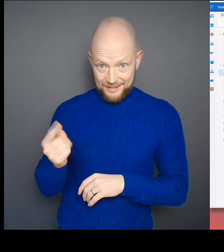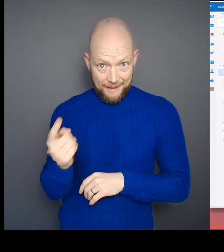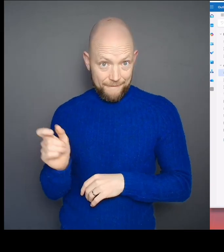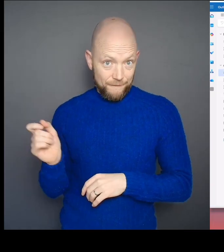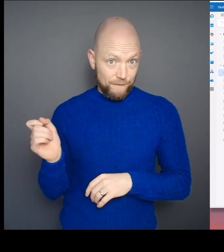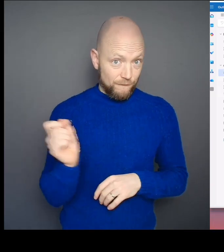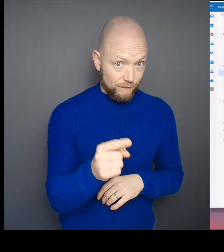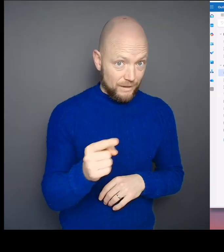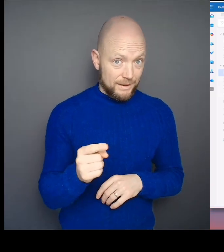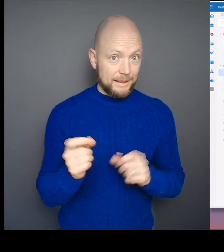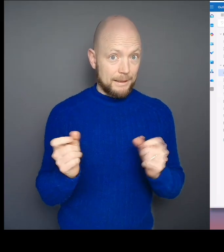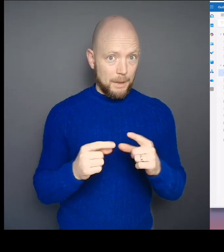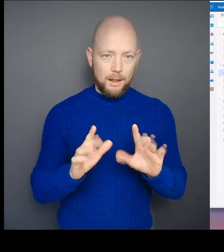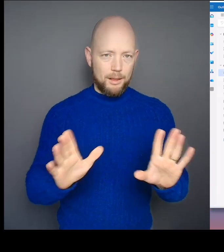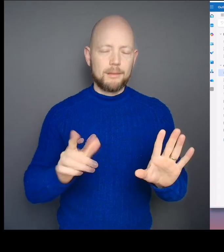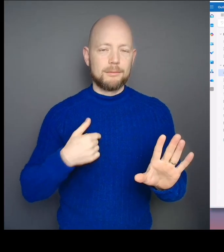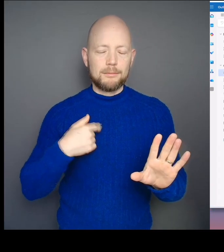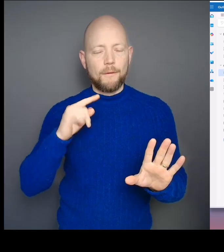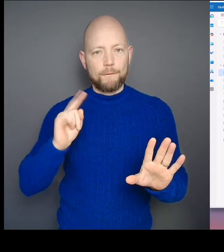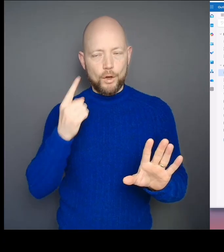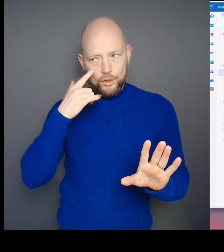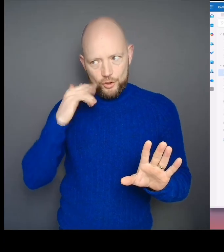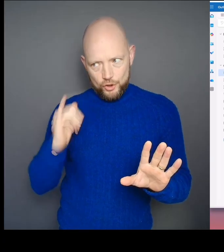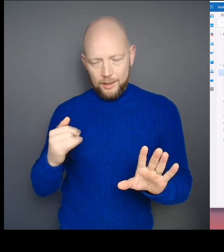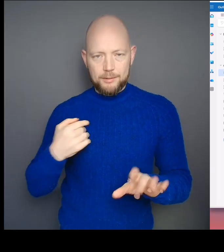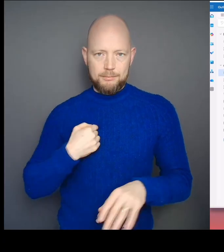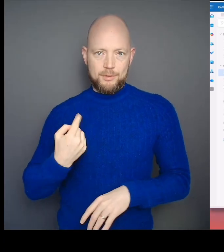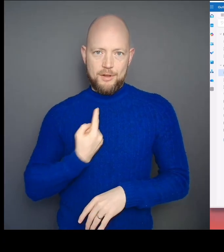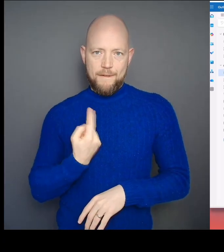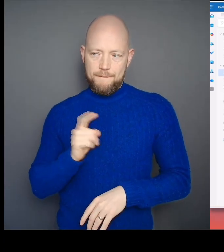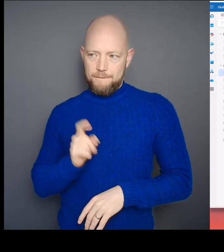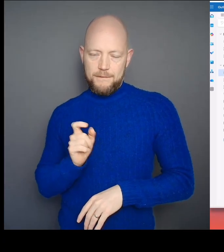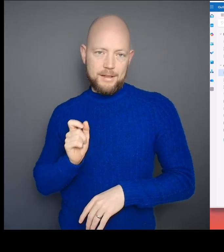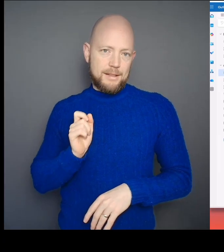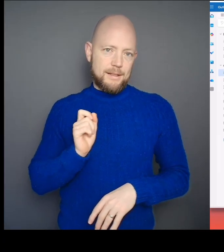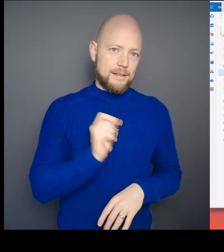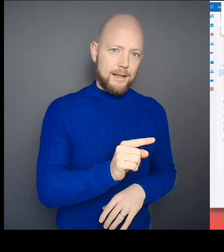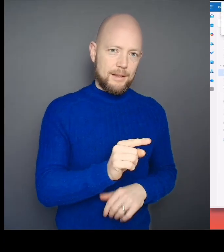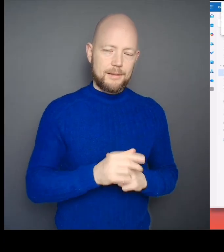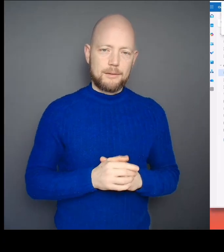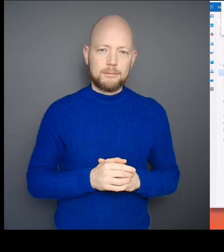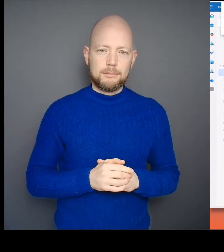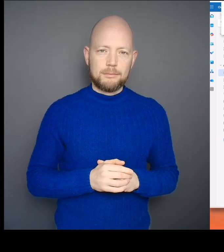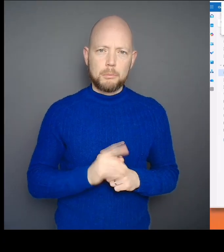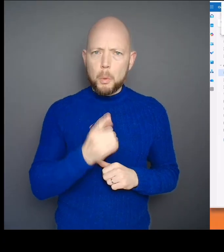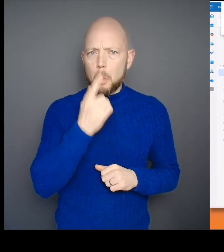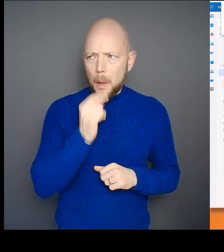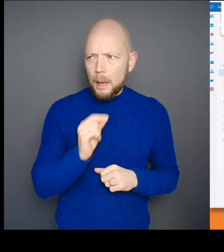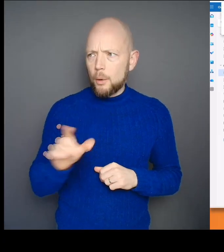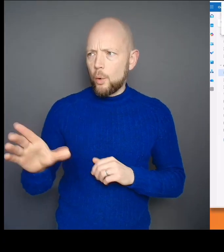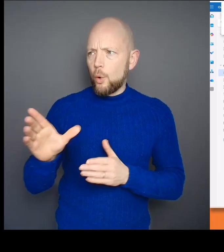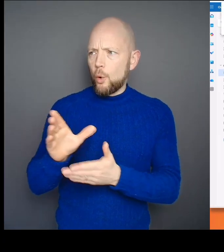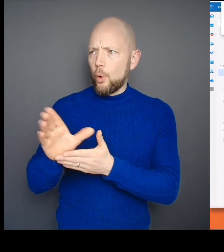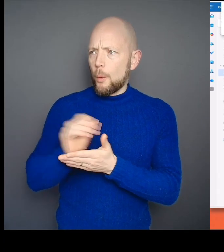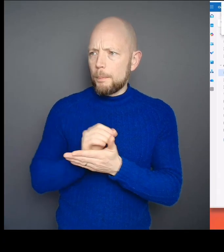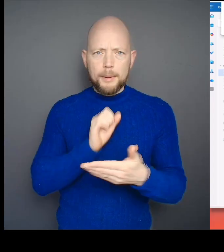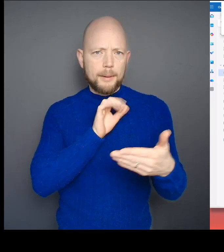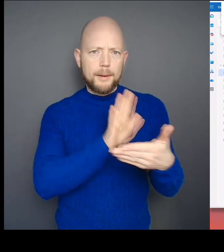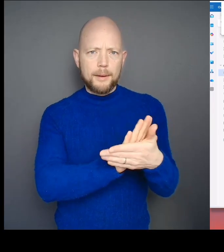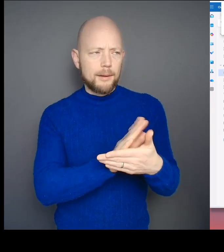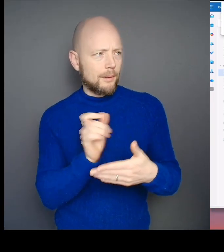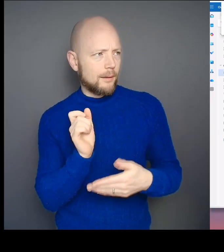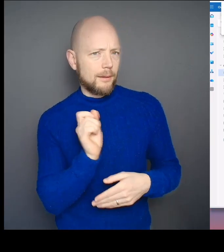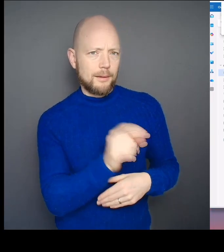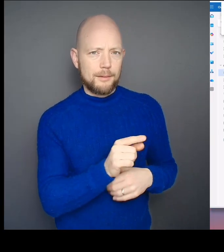Copilot, not autopilot. I'm in control of what's going on here, but I can copy that response and put it in there. Now, just